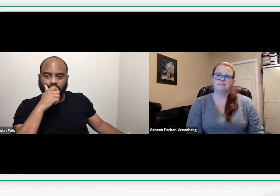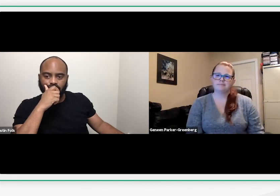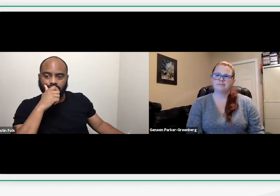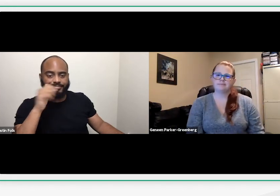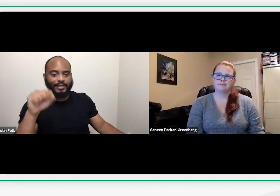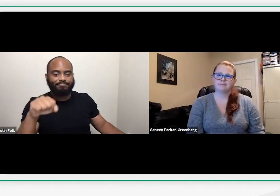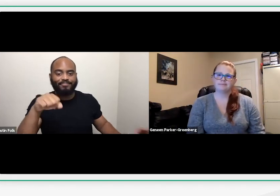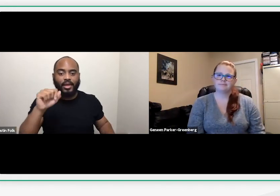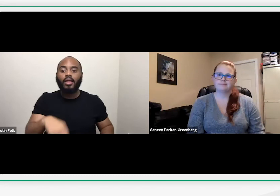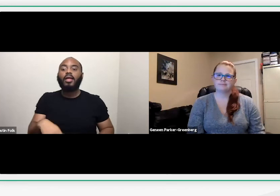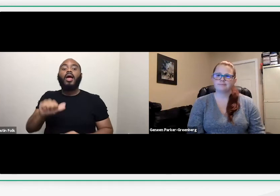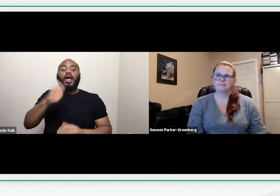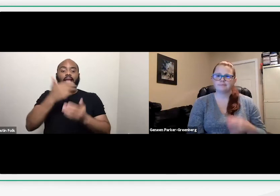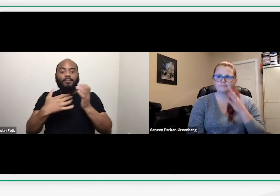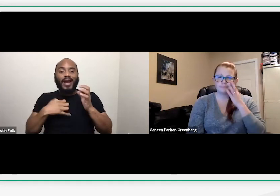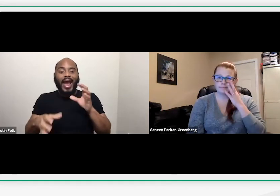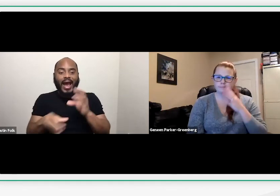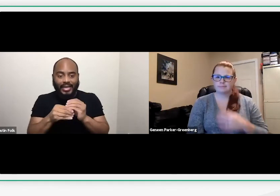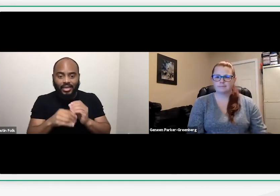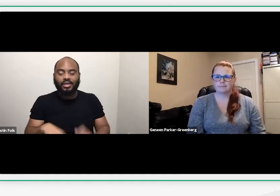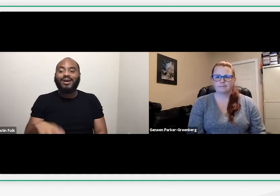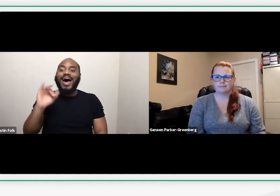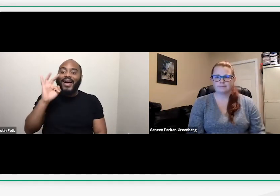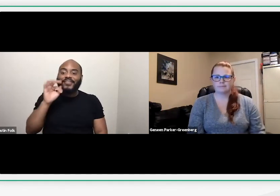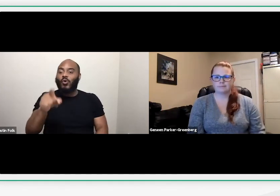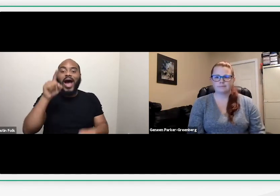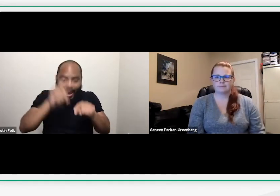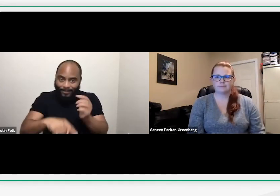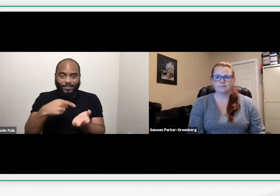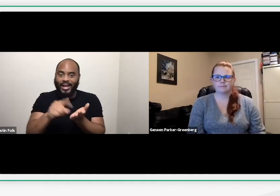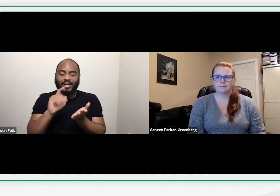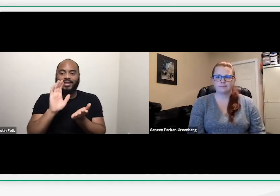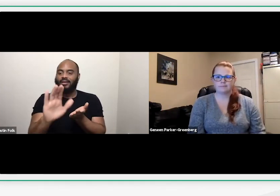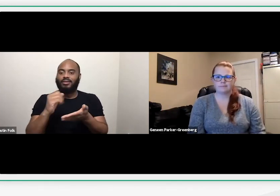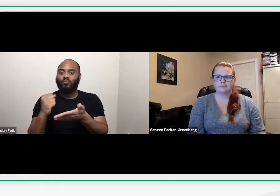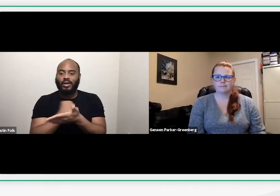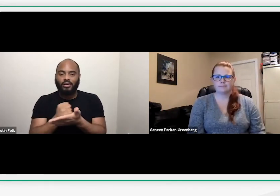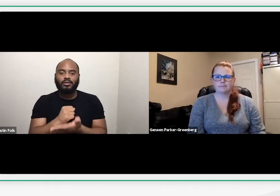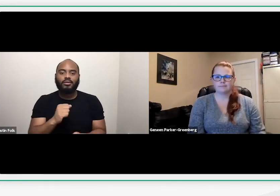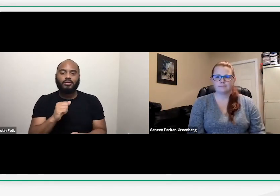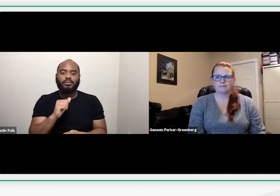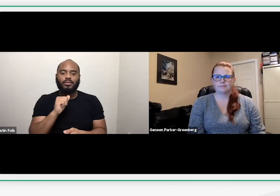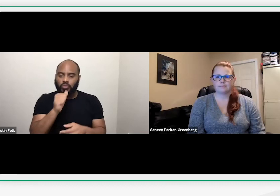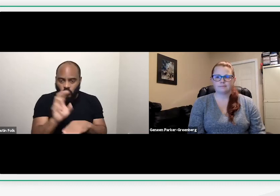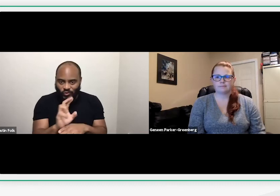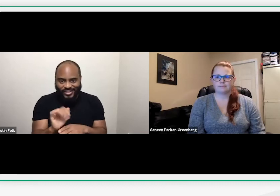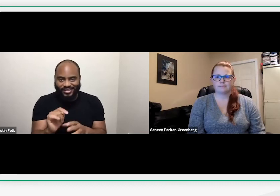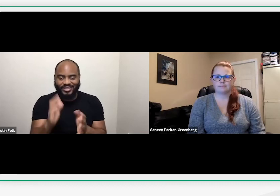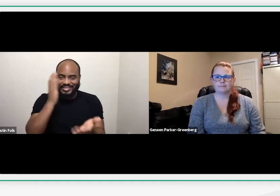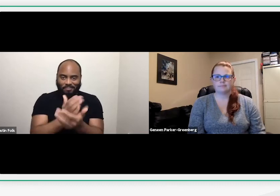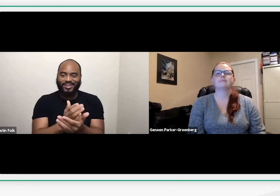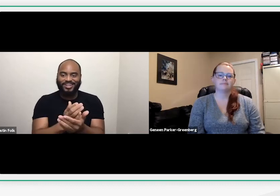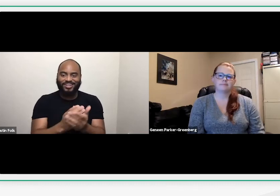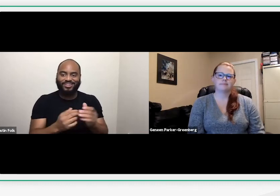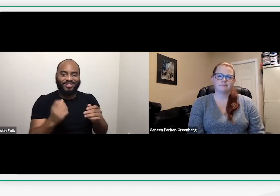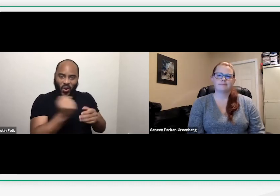I would strongly recommend that you avoid them at all costs. Right. Another thing I'd like to add is that if you can't make a payment